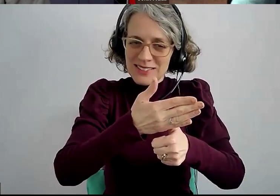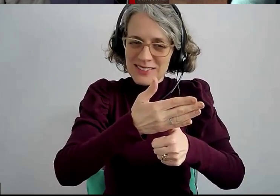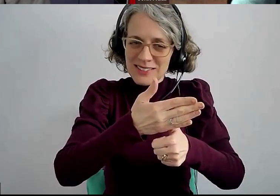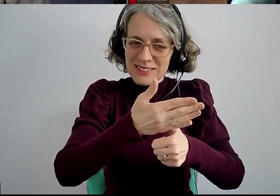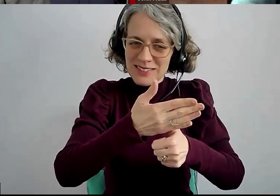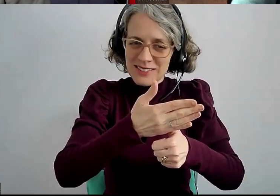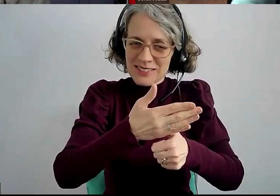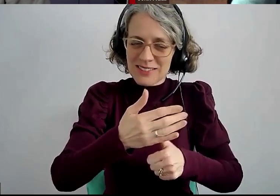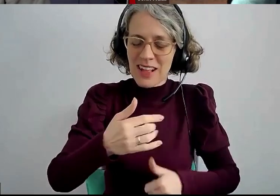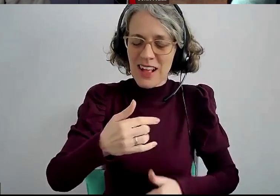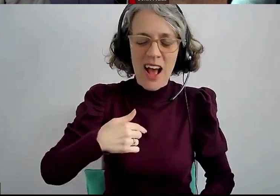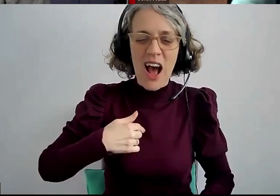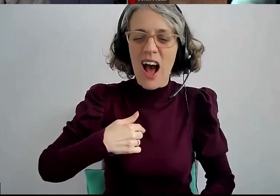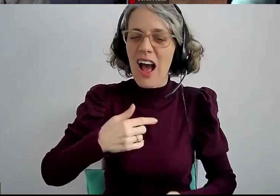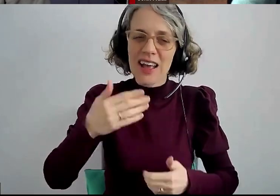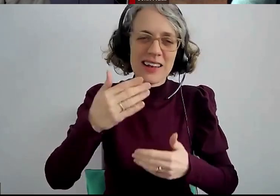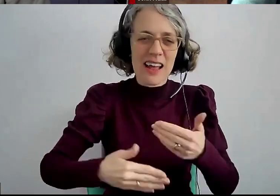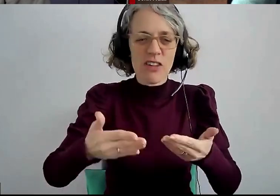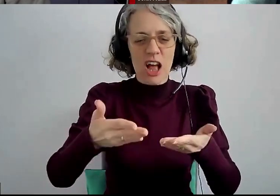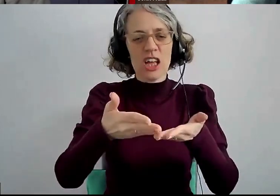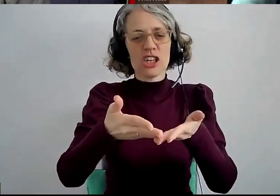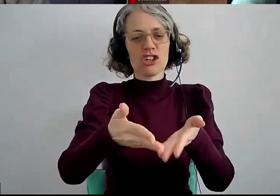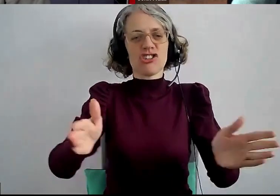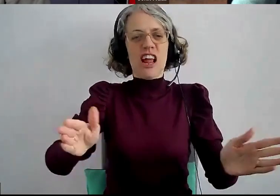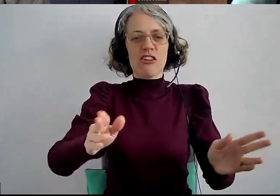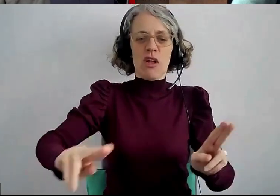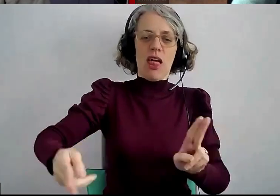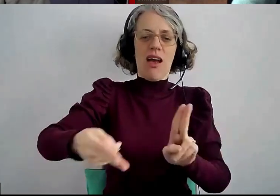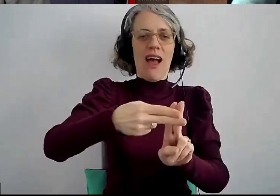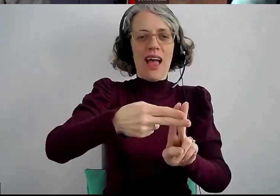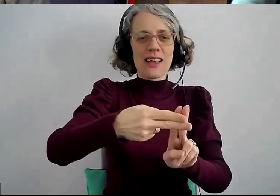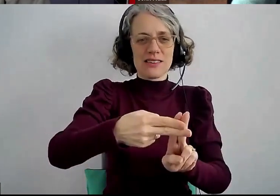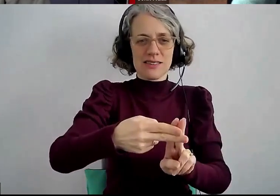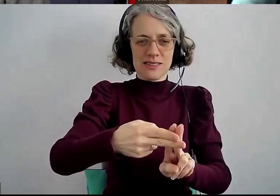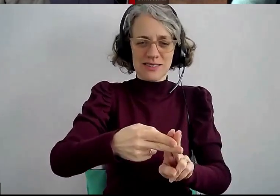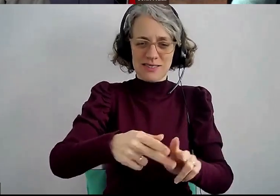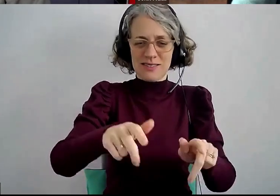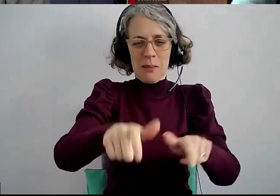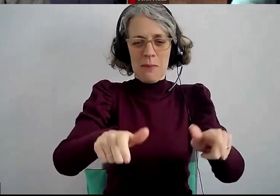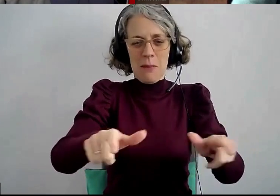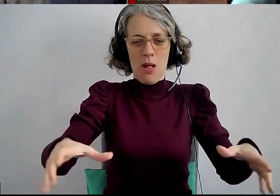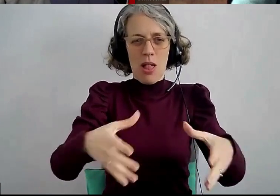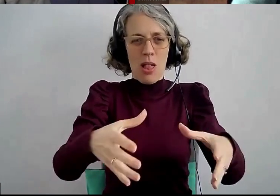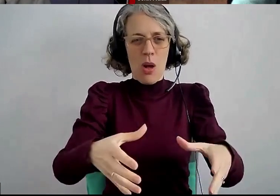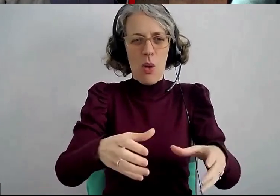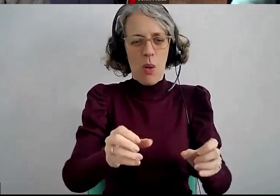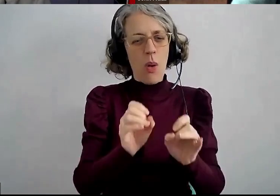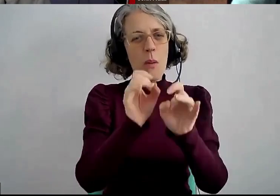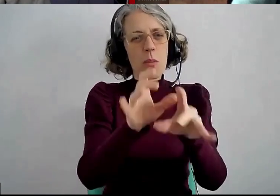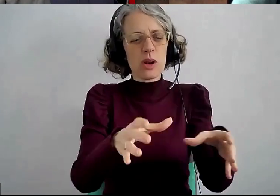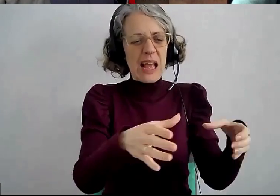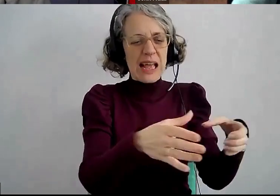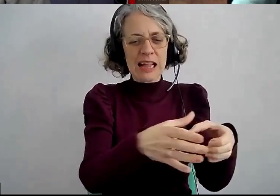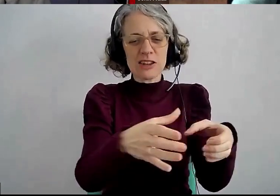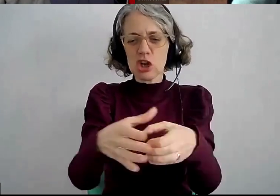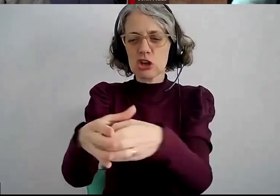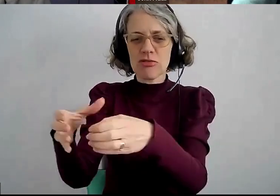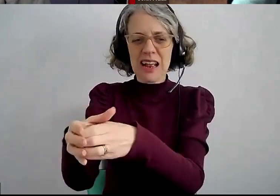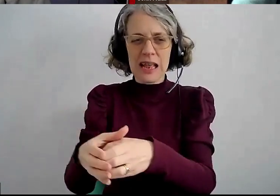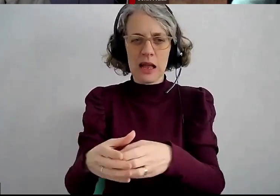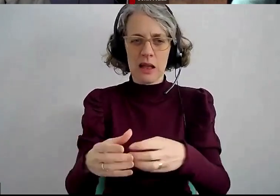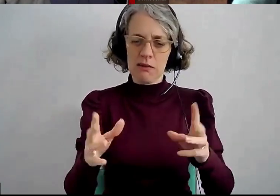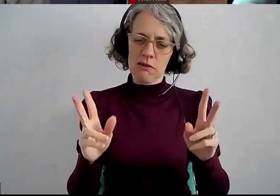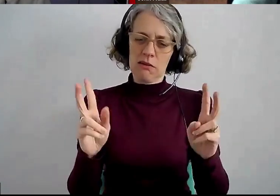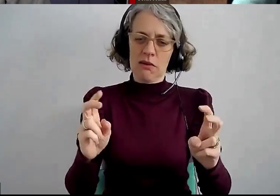I would never generalize about people or put them into categories like